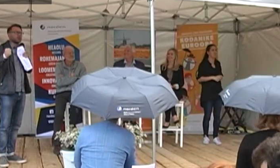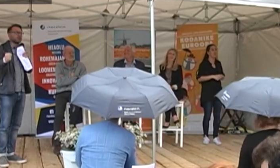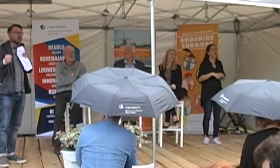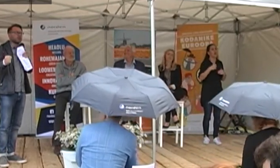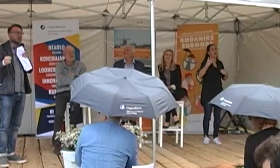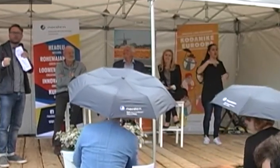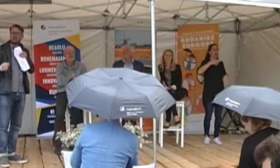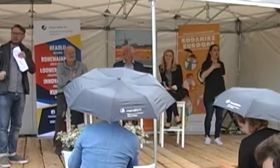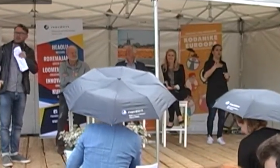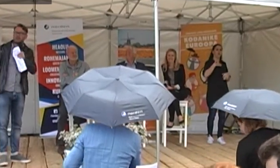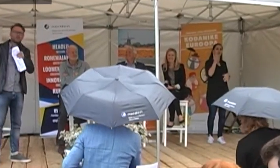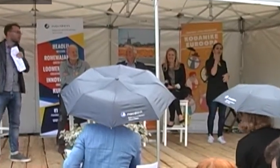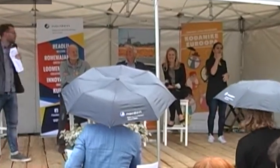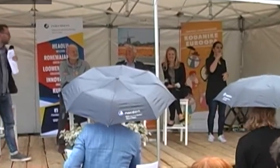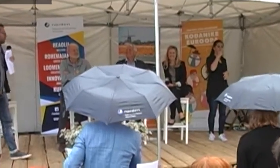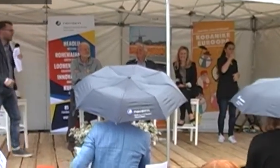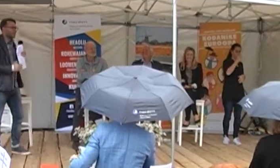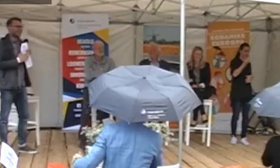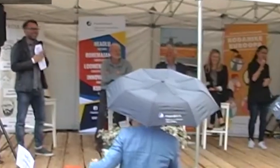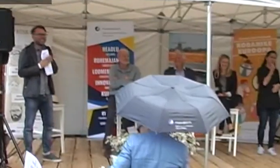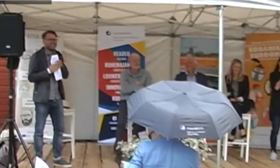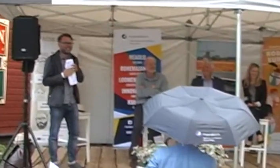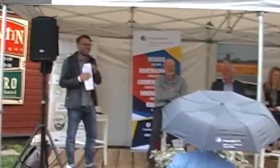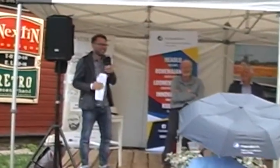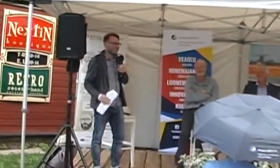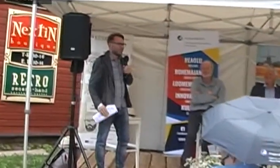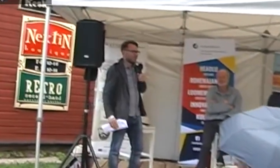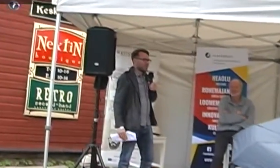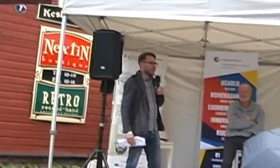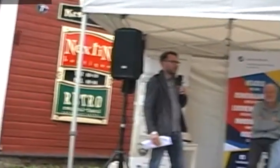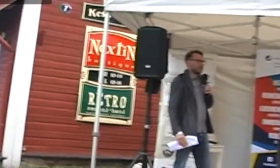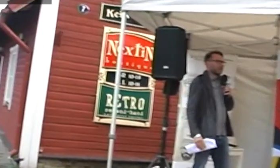nation, we know how to handle this stuff.